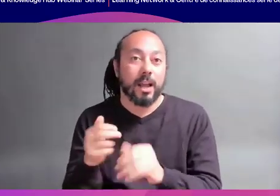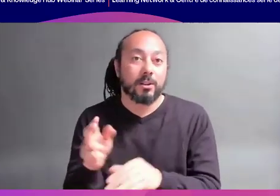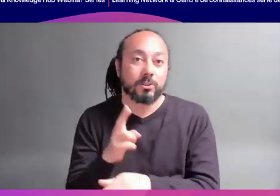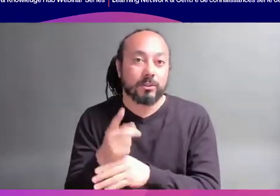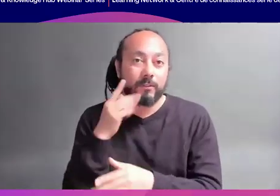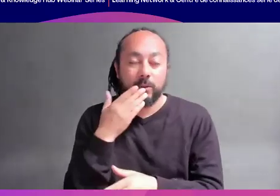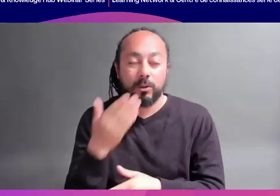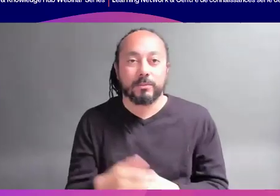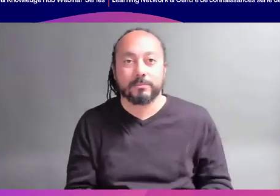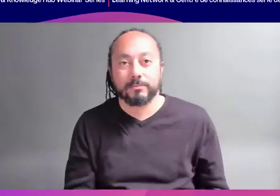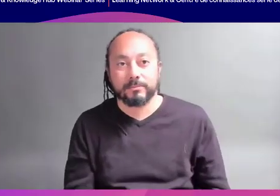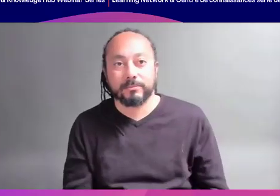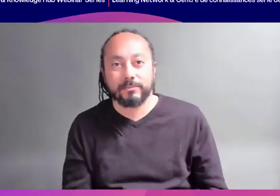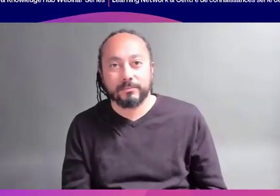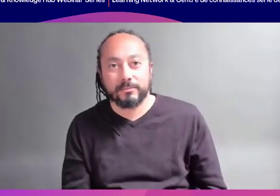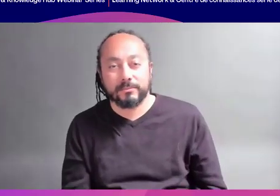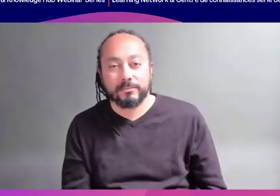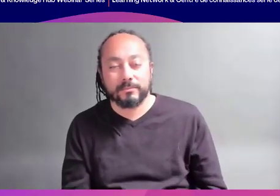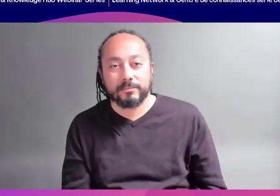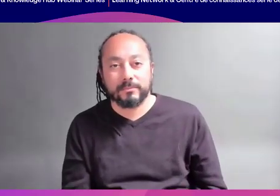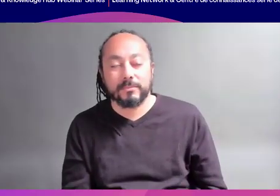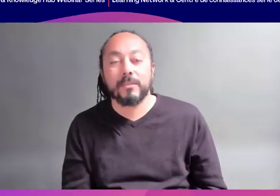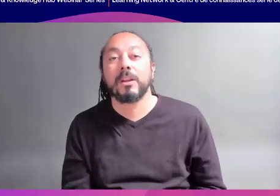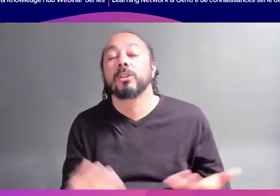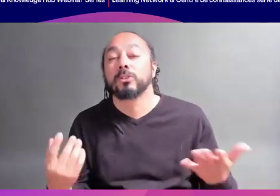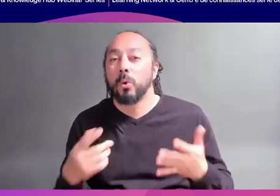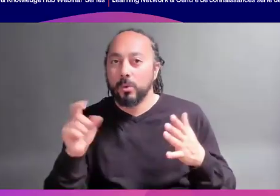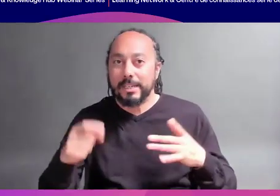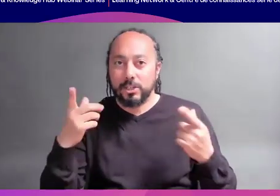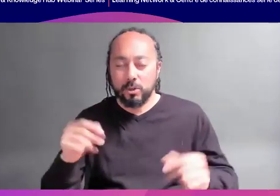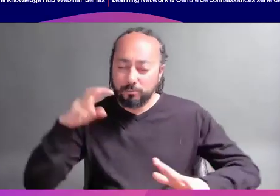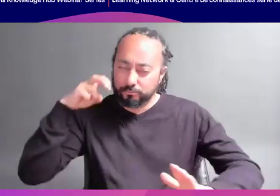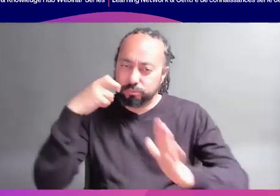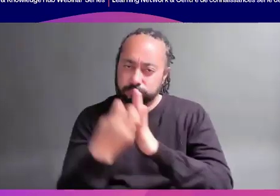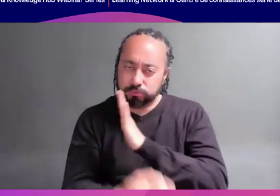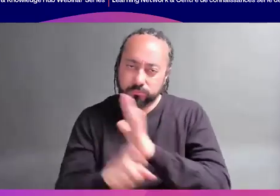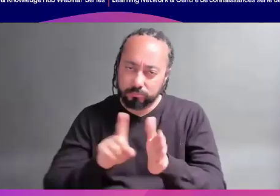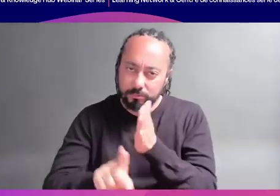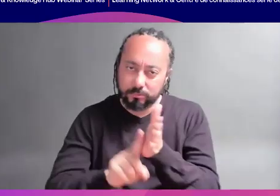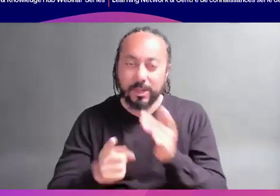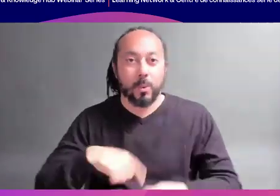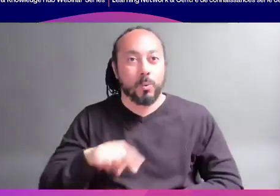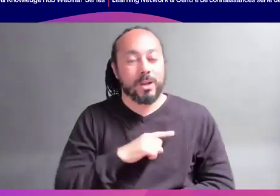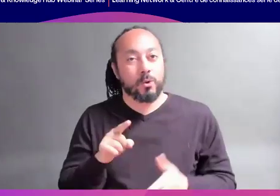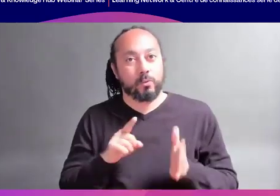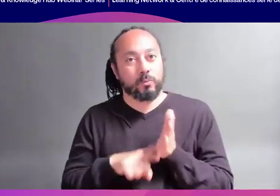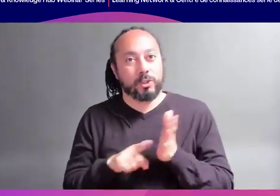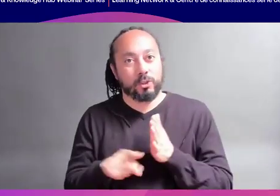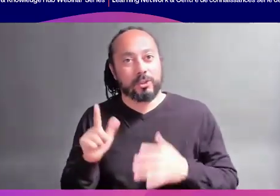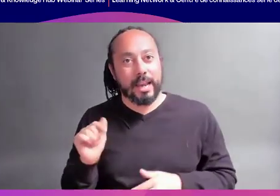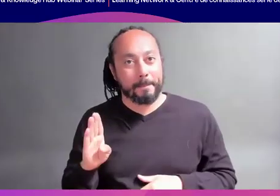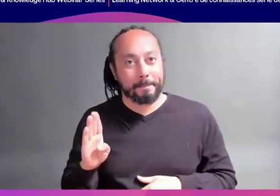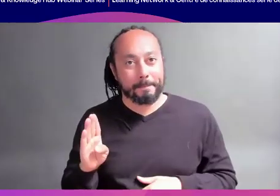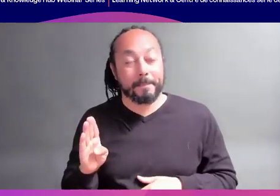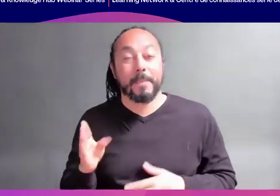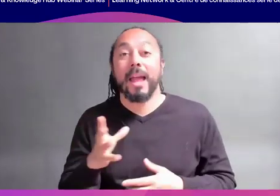So we had to do a deep dive as an organization and as a research lab. And then, as Leanne mentioned, how can we use it for